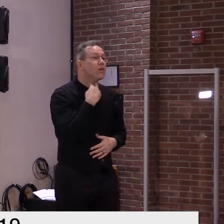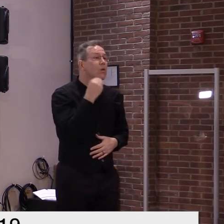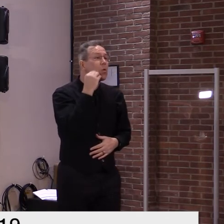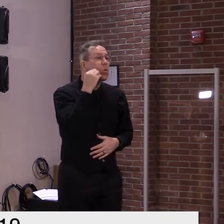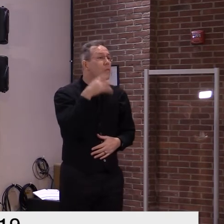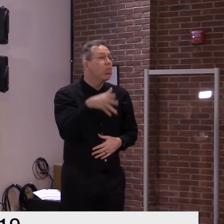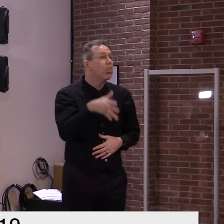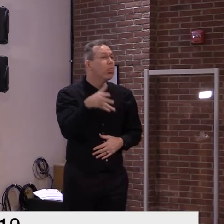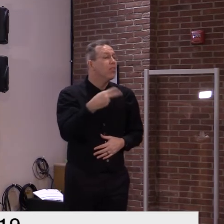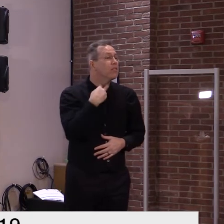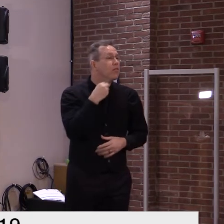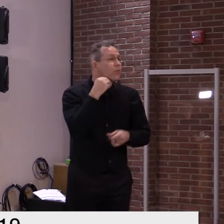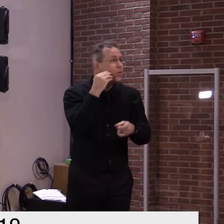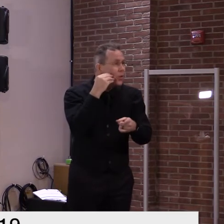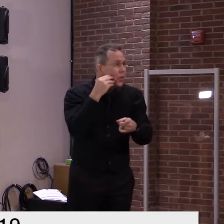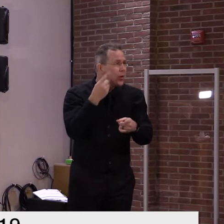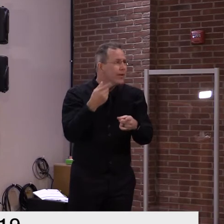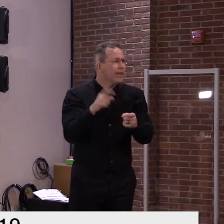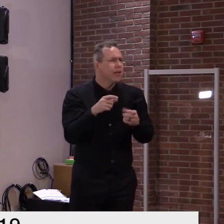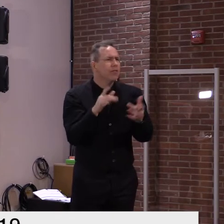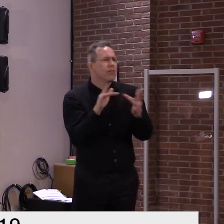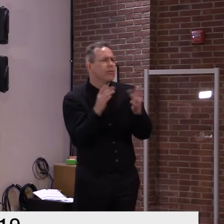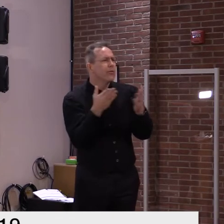through the EMS and